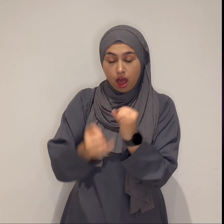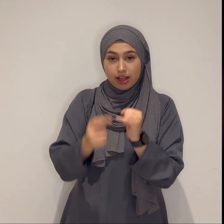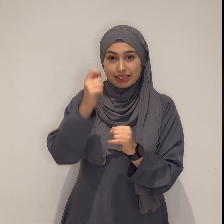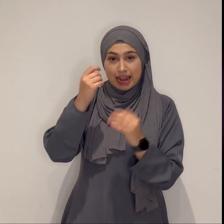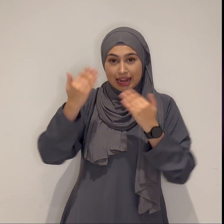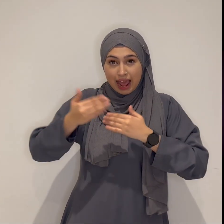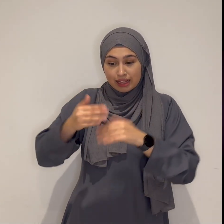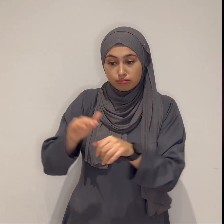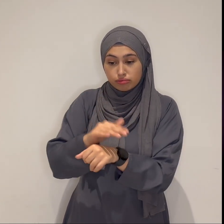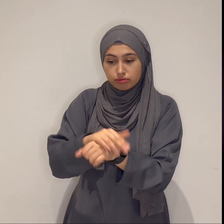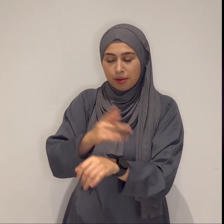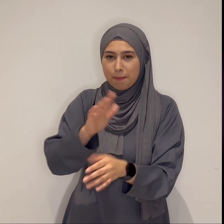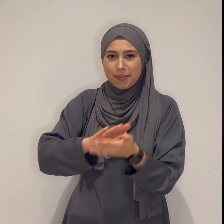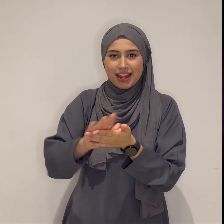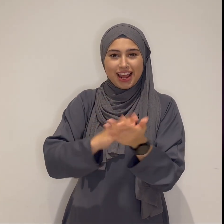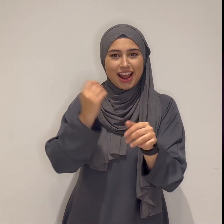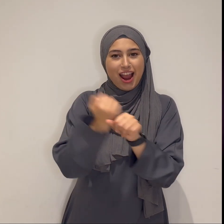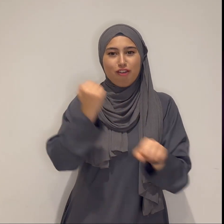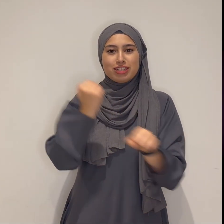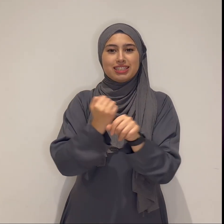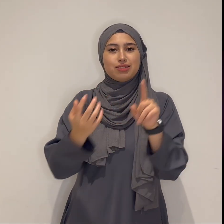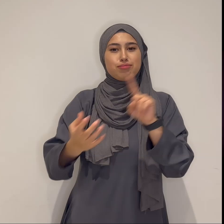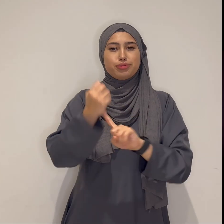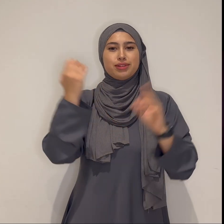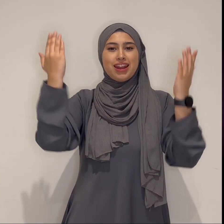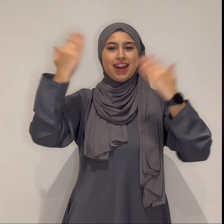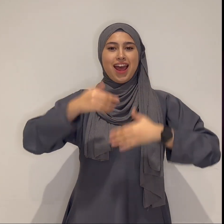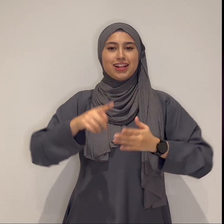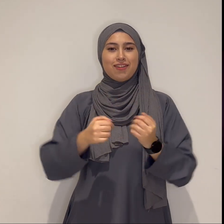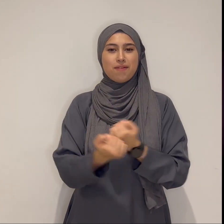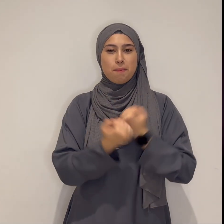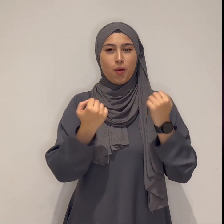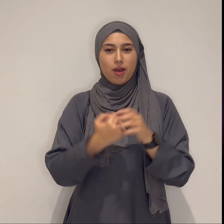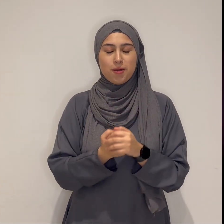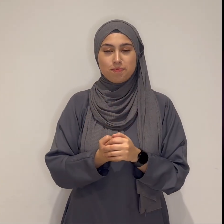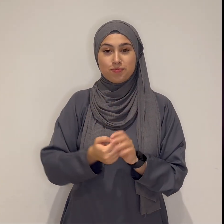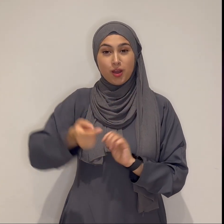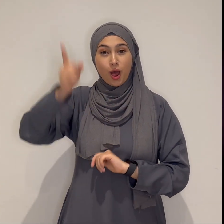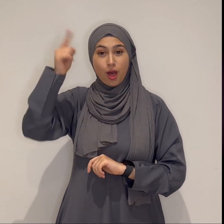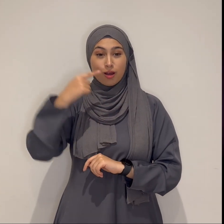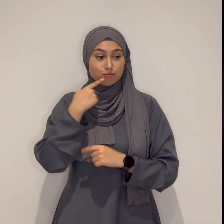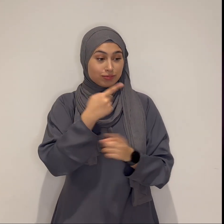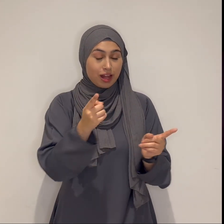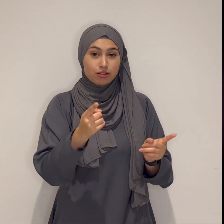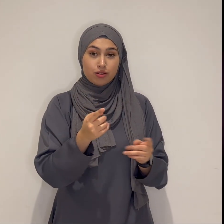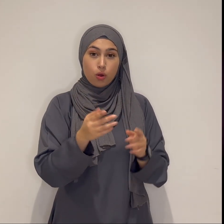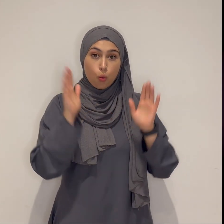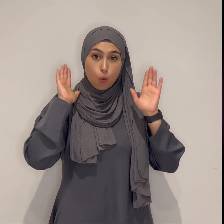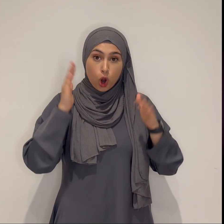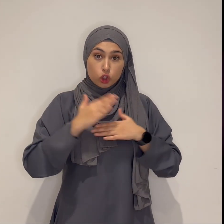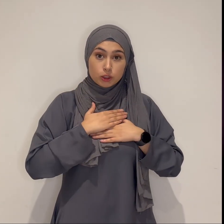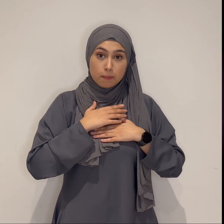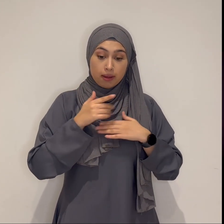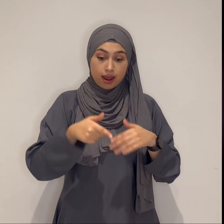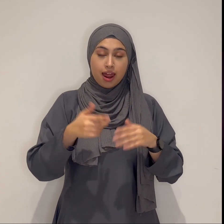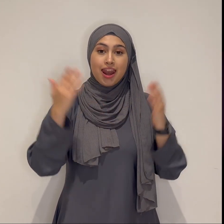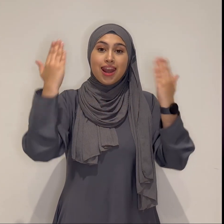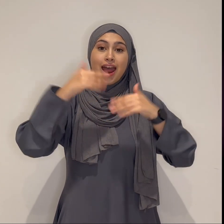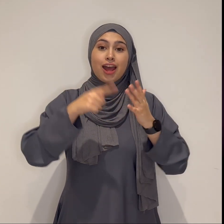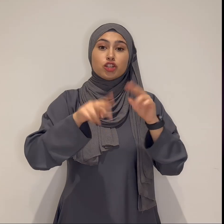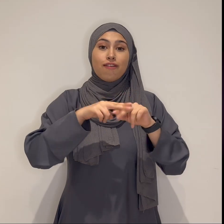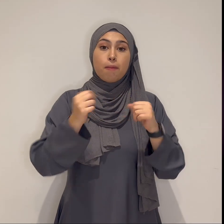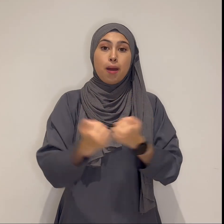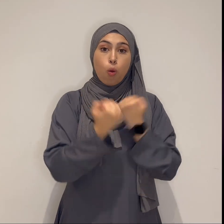10 nights and you've guaranteed yourself Laylatul Qadr. And Allah subhanahu wa ta'ala is telling us that worship in this night is equivalent to